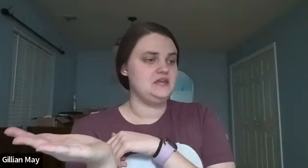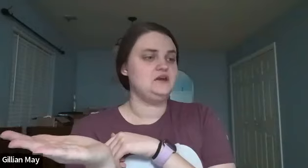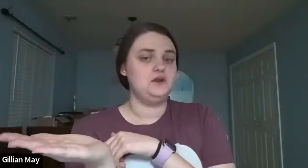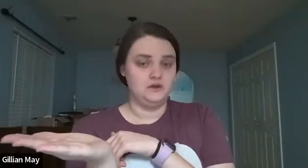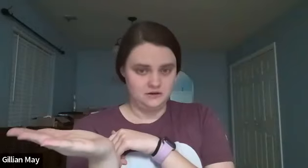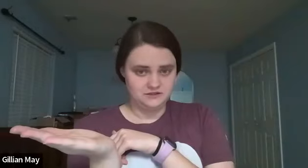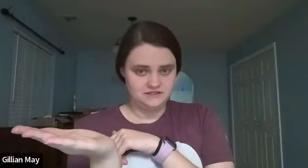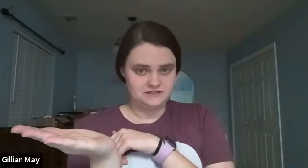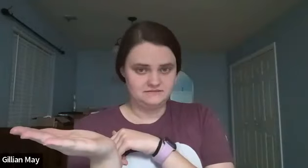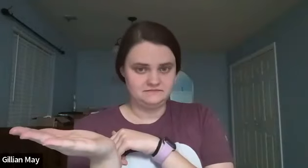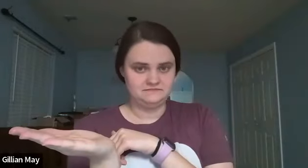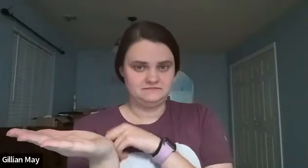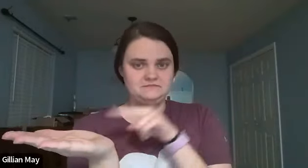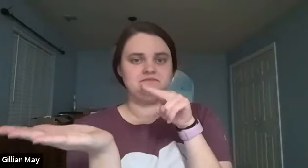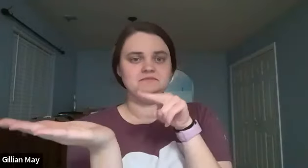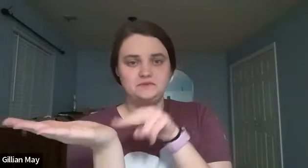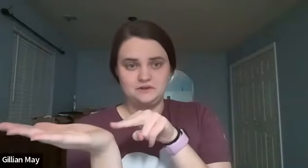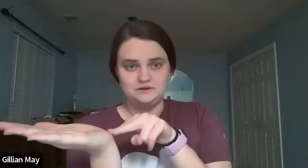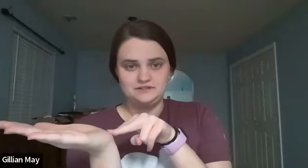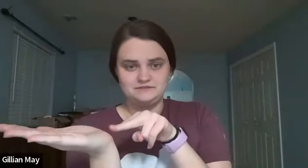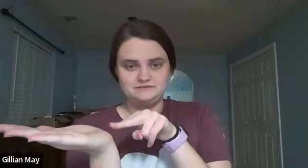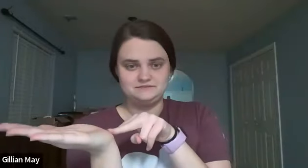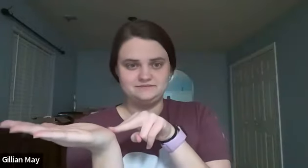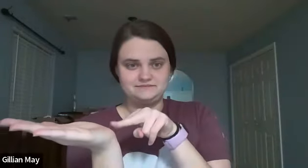Then nurse, nurse.